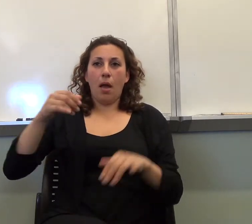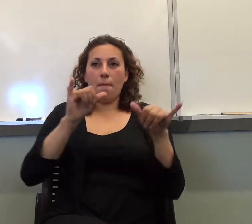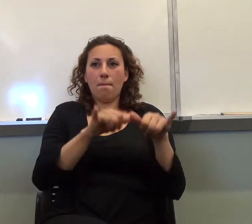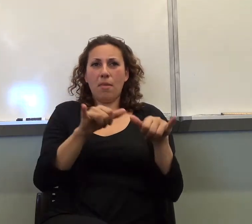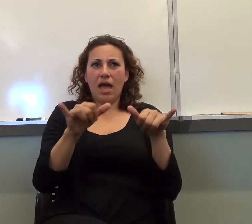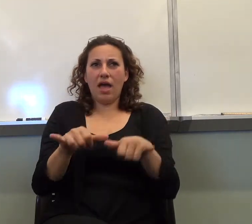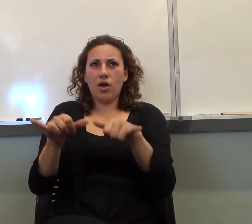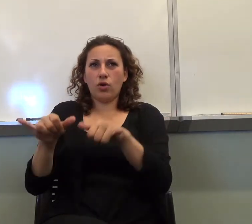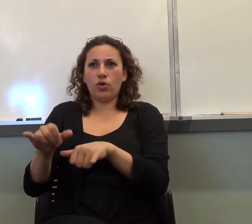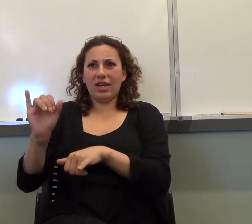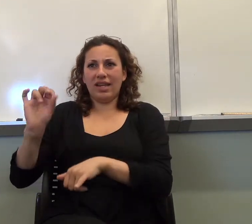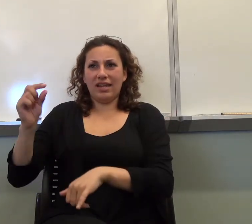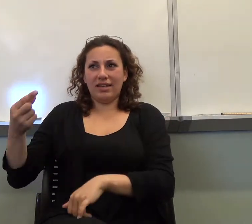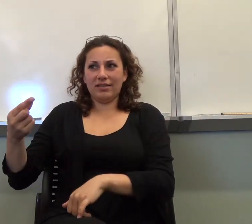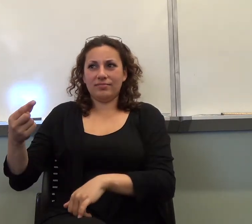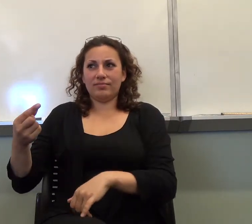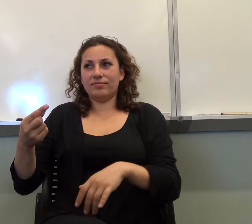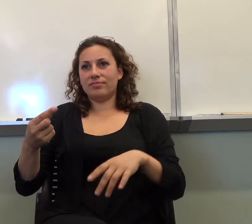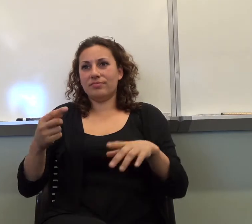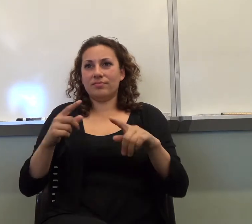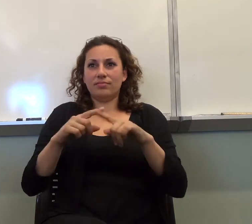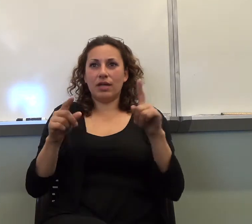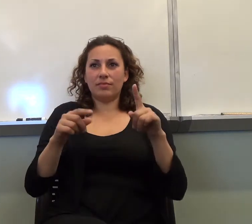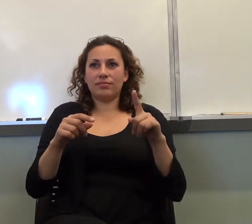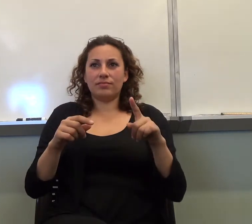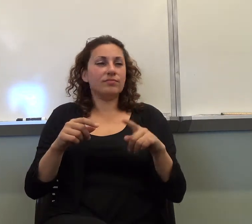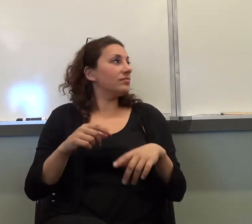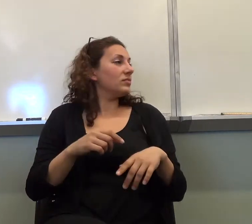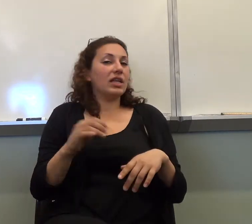4 3s added together, or 3 4s, either one. It's 12.